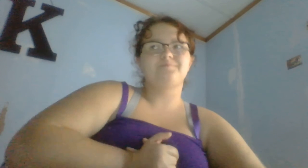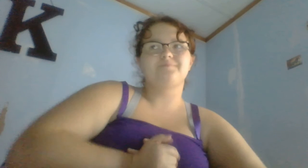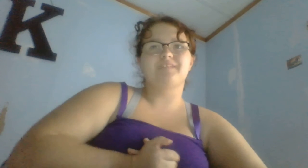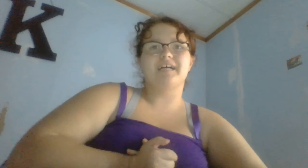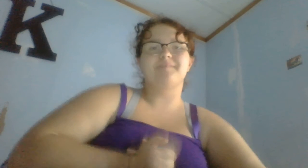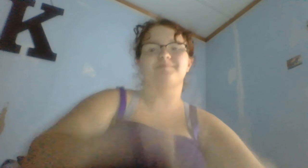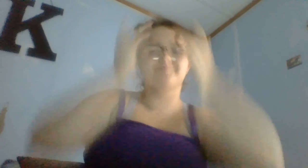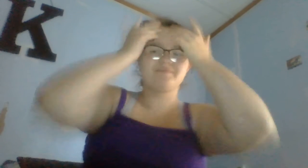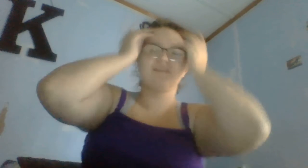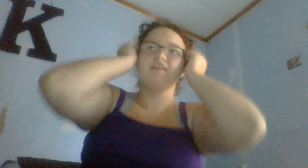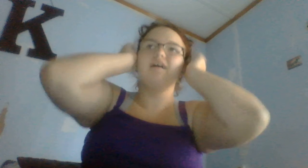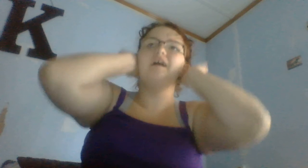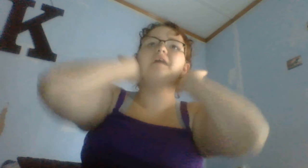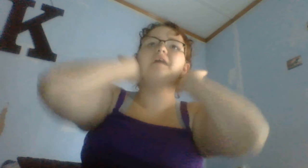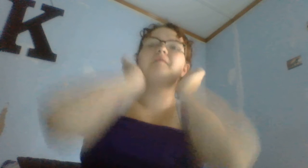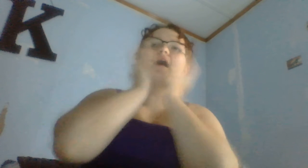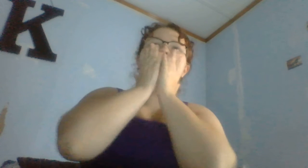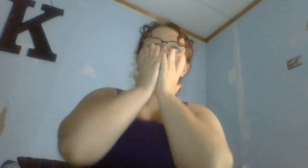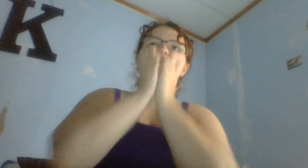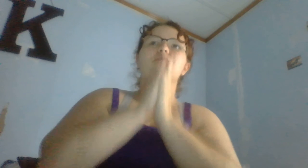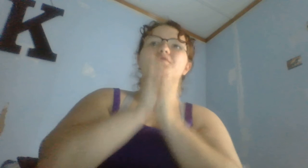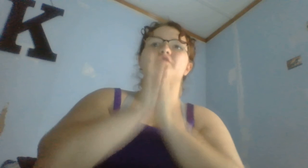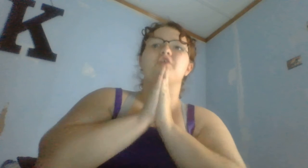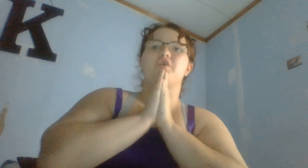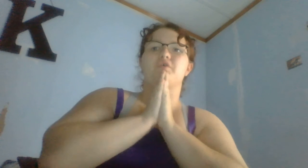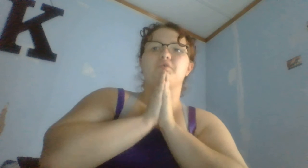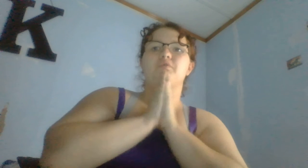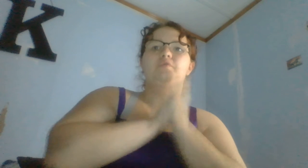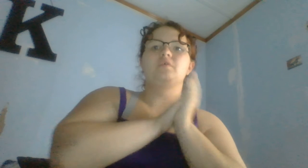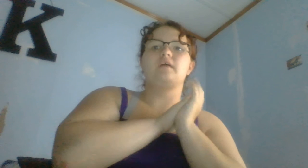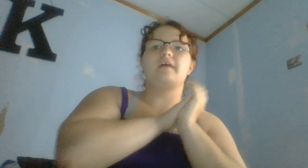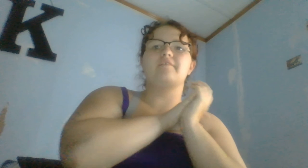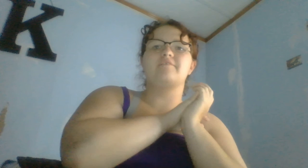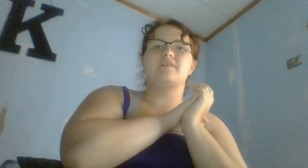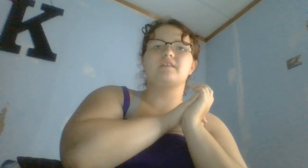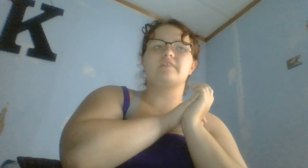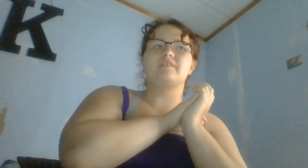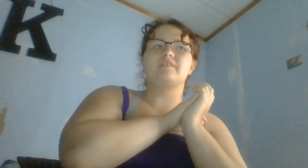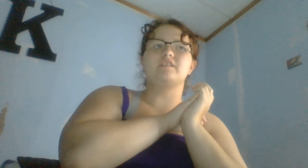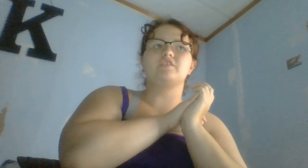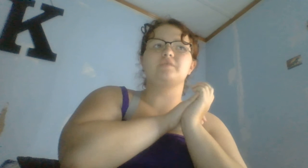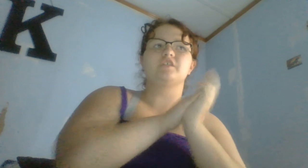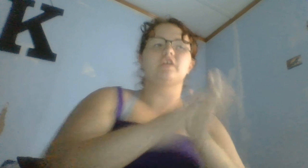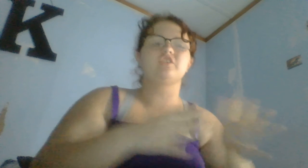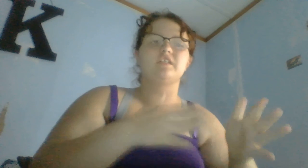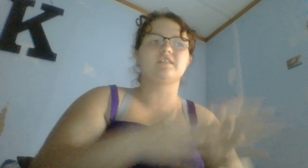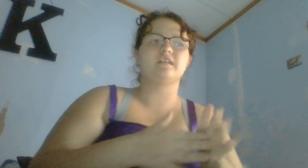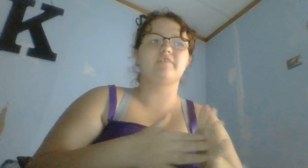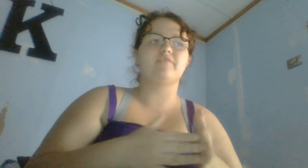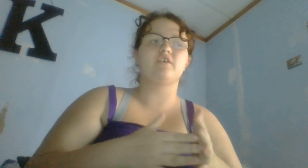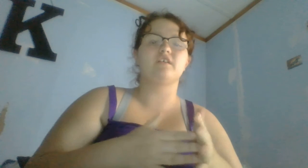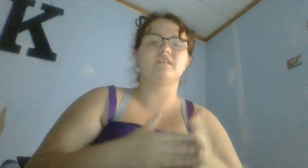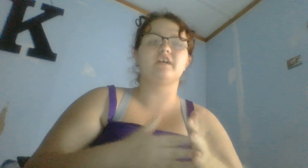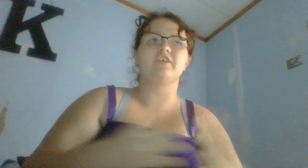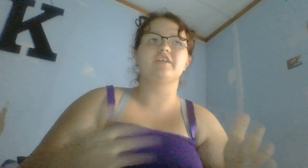yeah um i don't know if the 52 week challenges for an entire